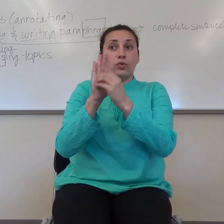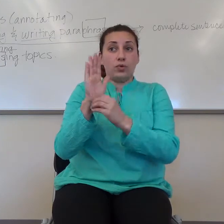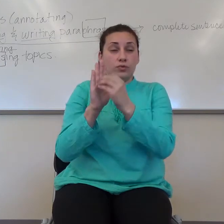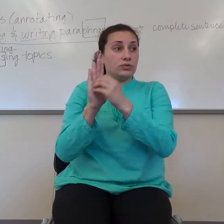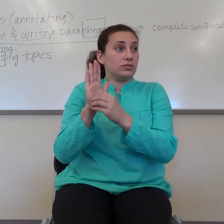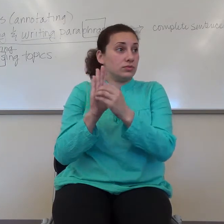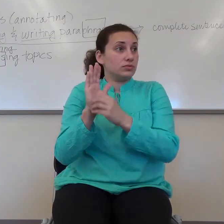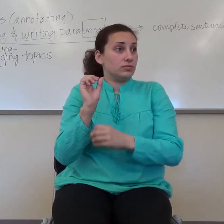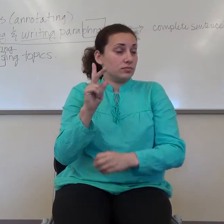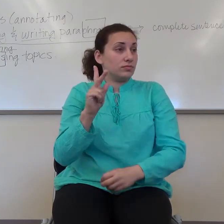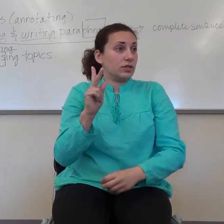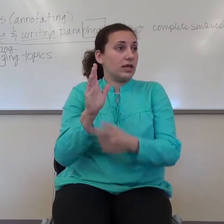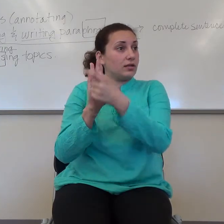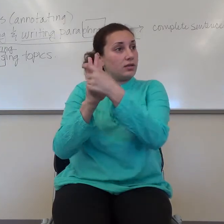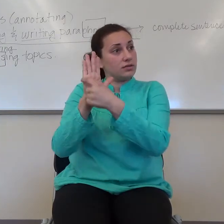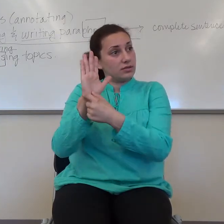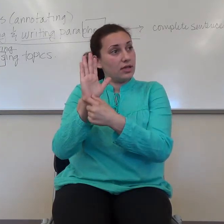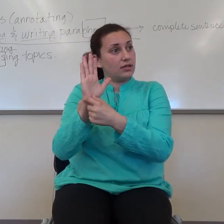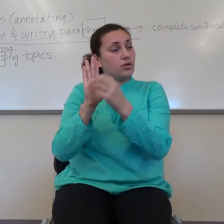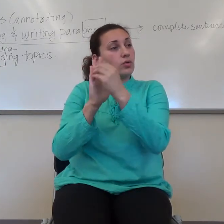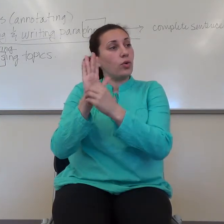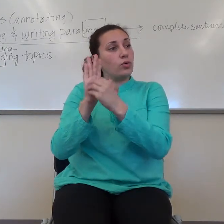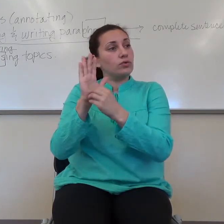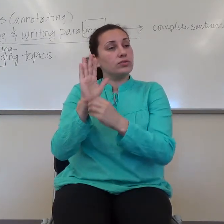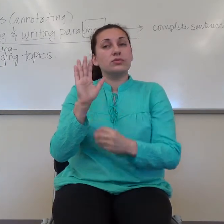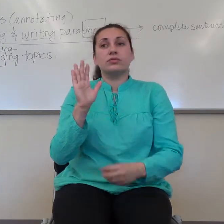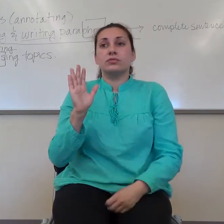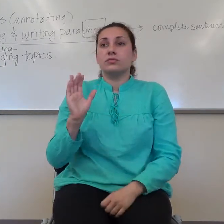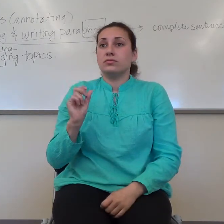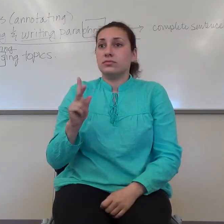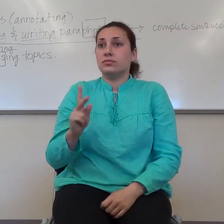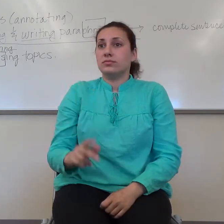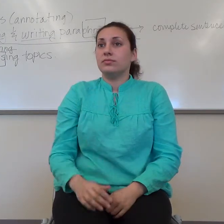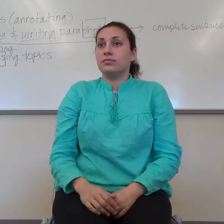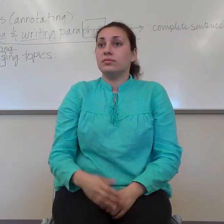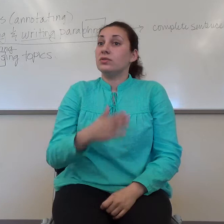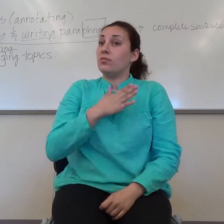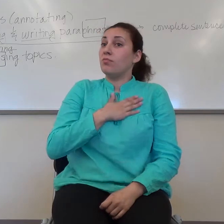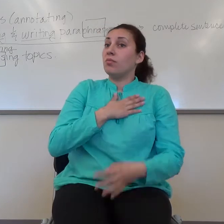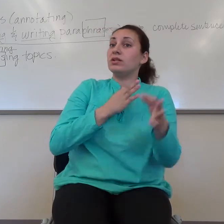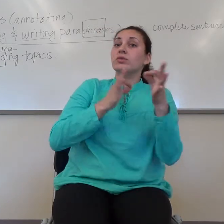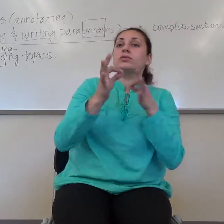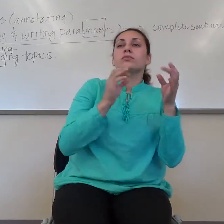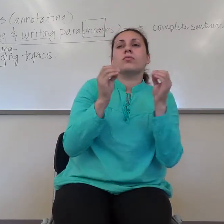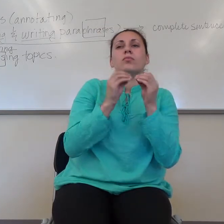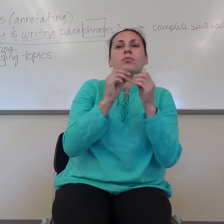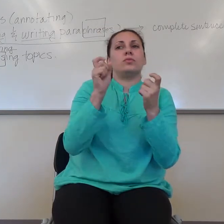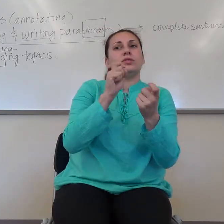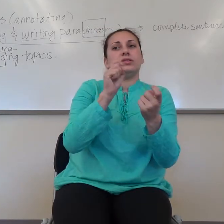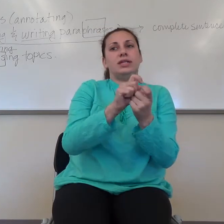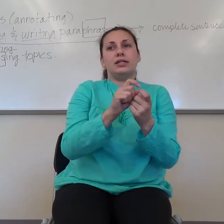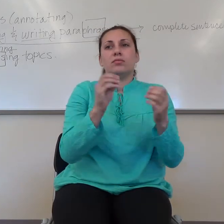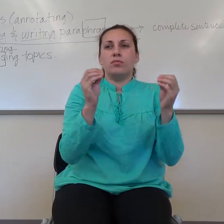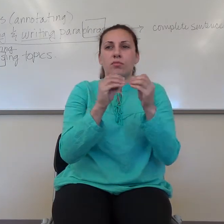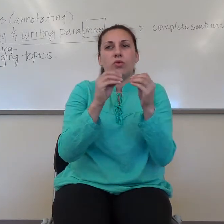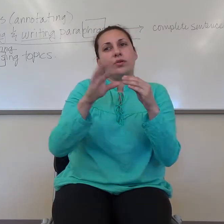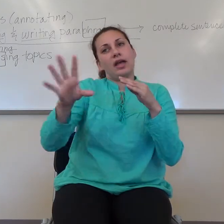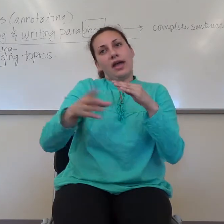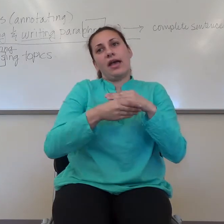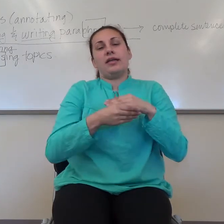says Introduction to Paraphrasing. And I also have one, again, kind of as a checklist of